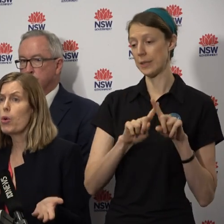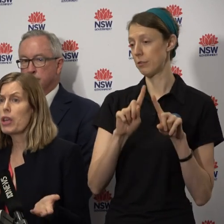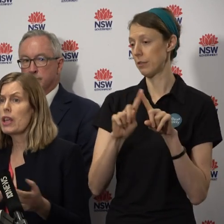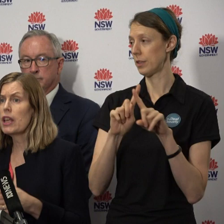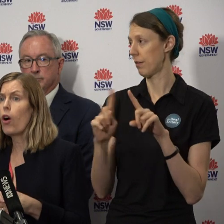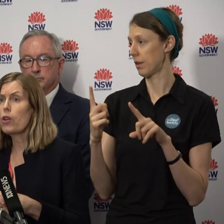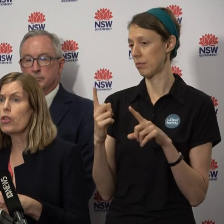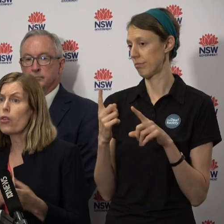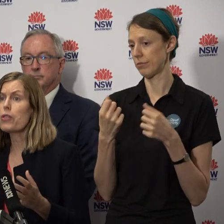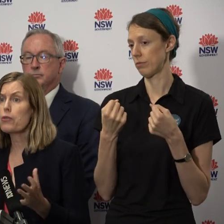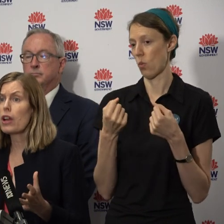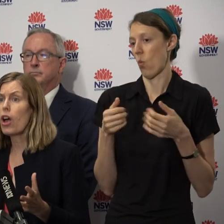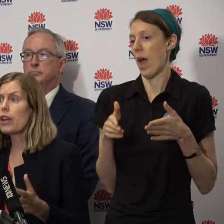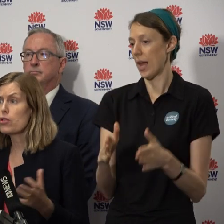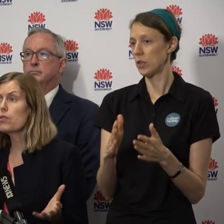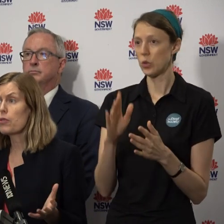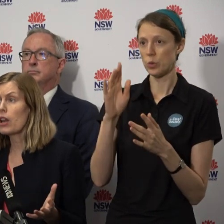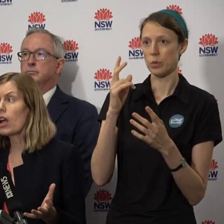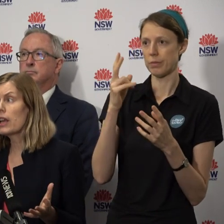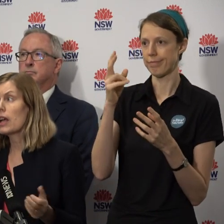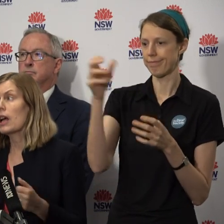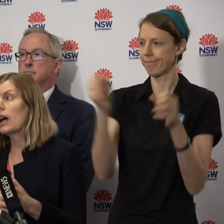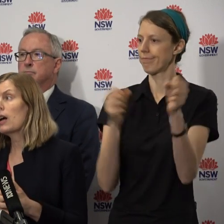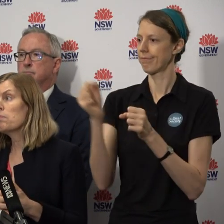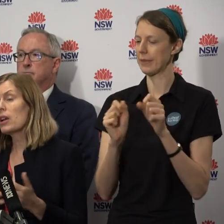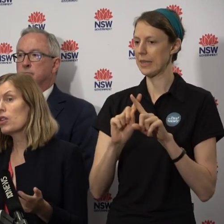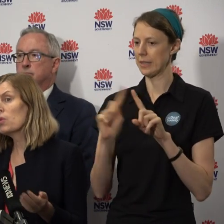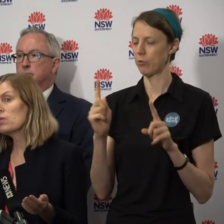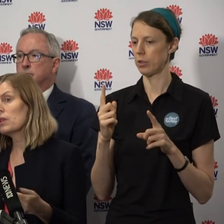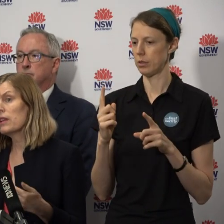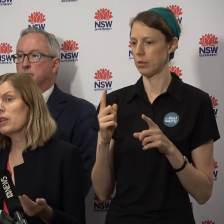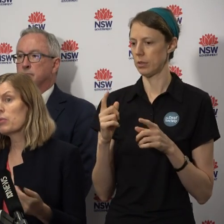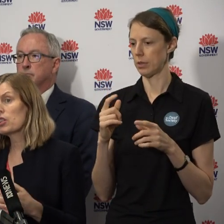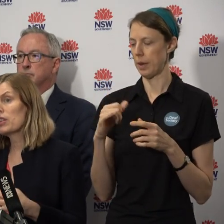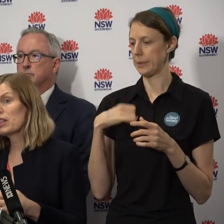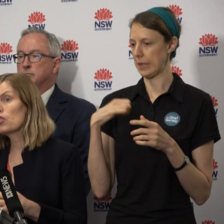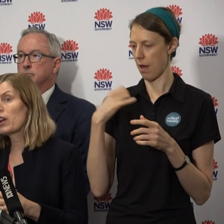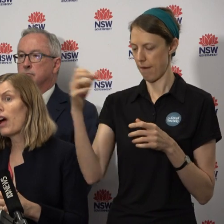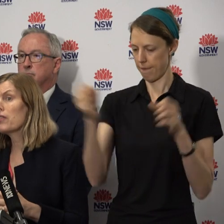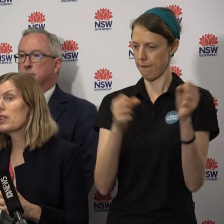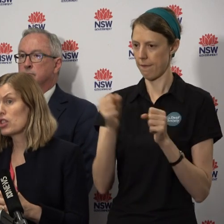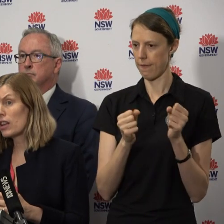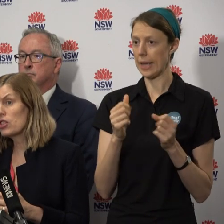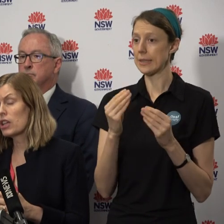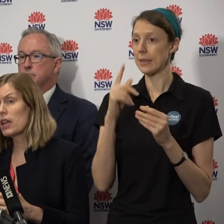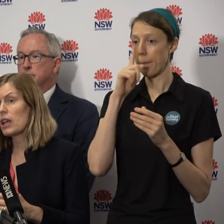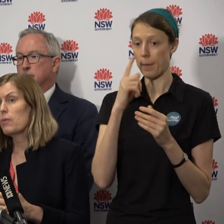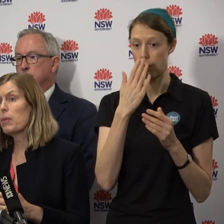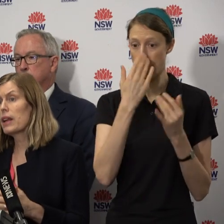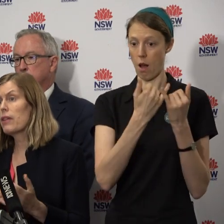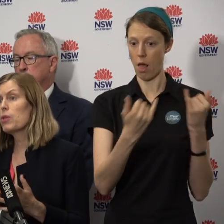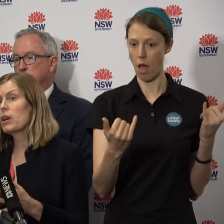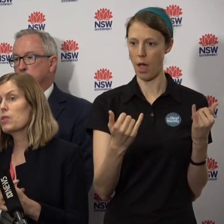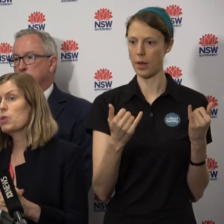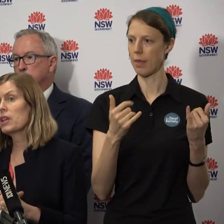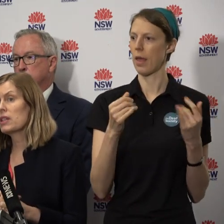that are working not on the front line to the front line. But I don't want to leave the impression that it's not other than challenging,